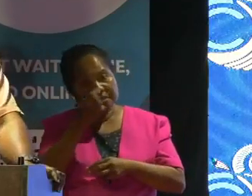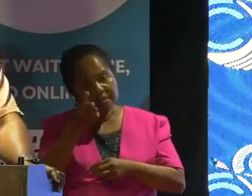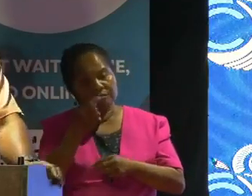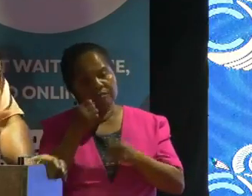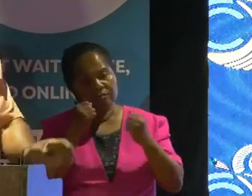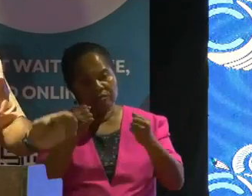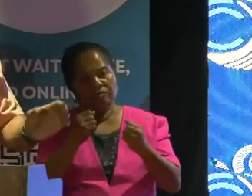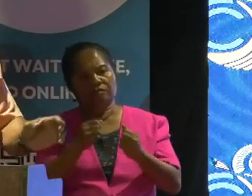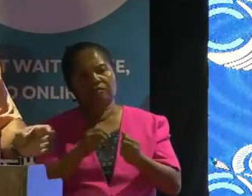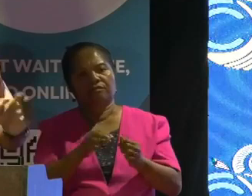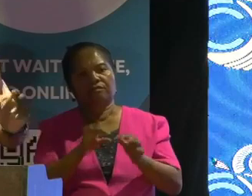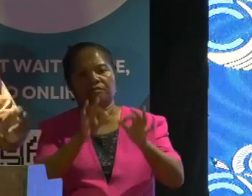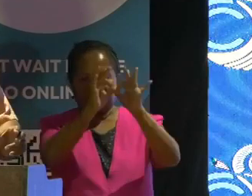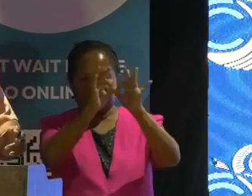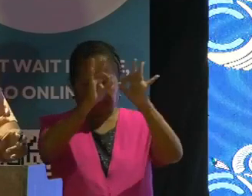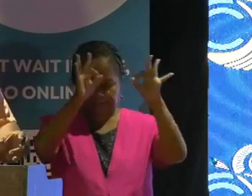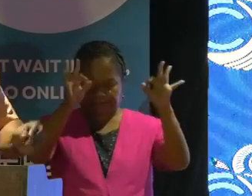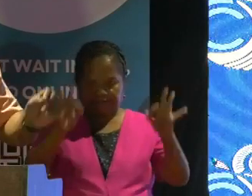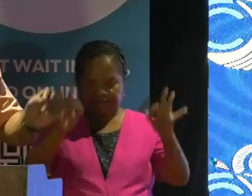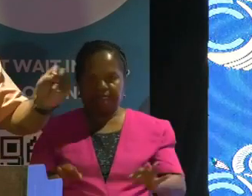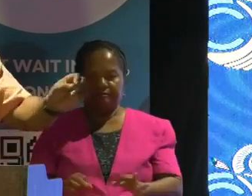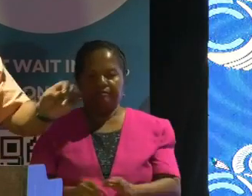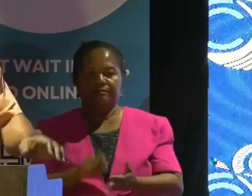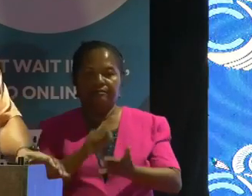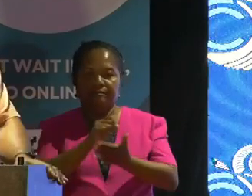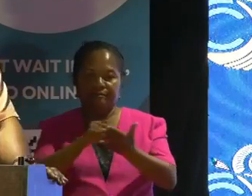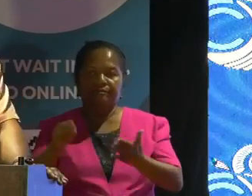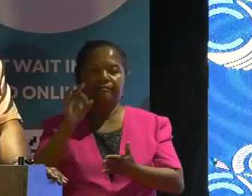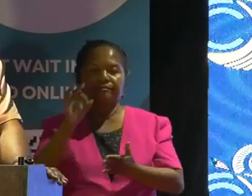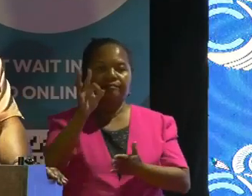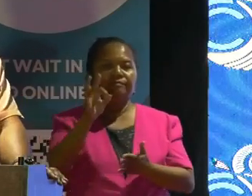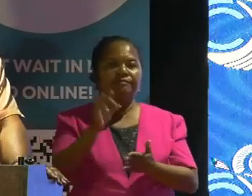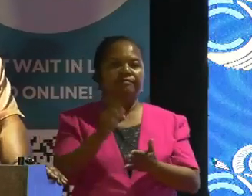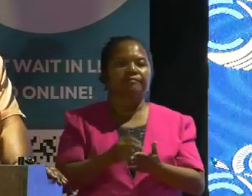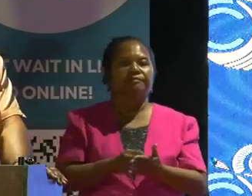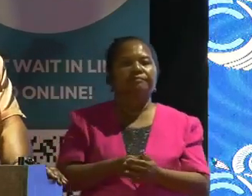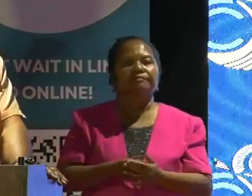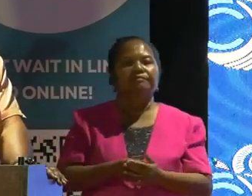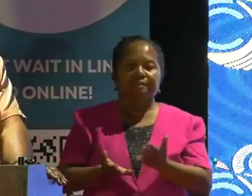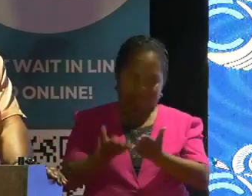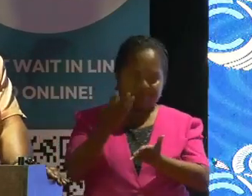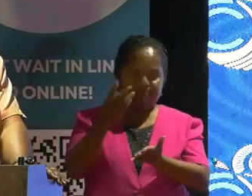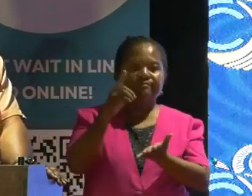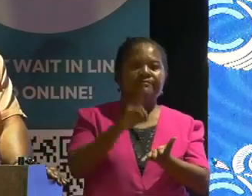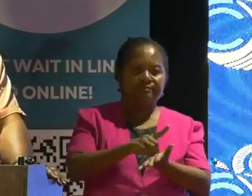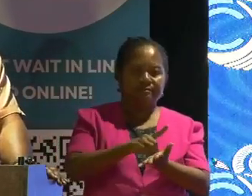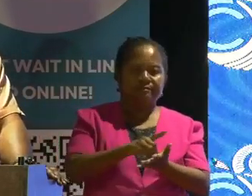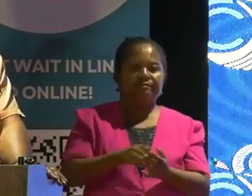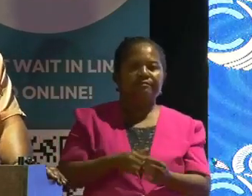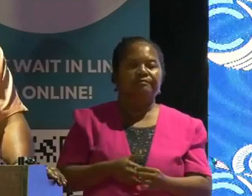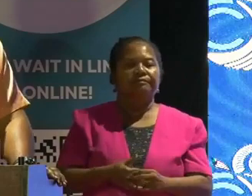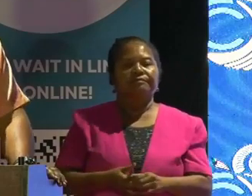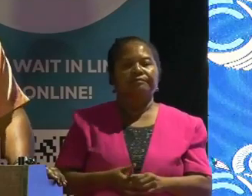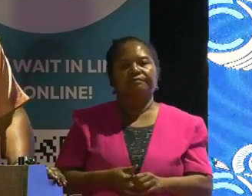S2 form, indicate as nil, your lodgements will be up to date.